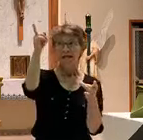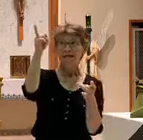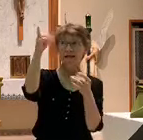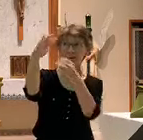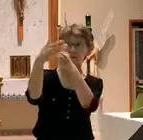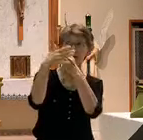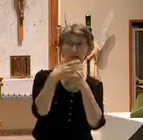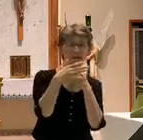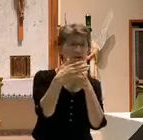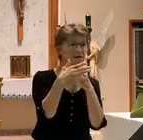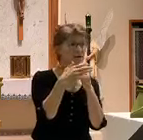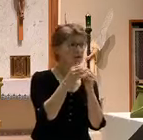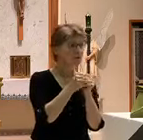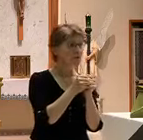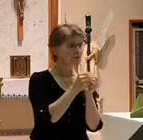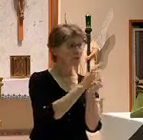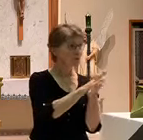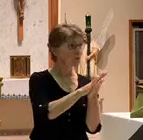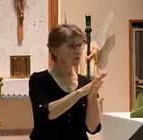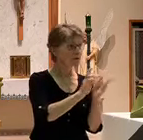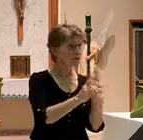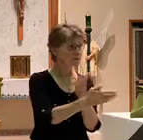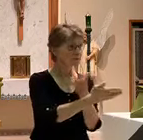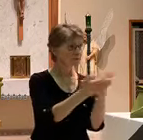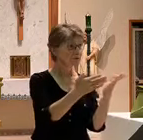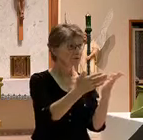ones according to God's will.